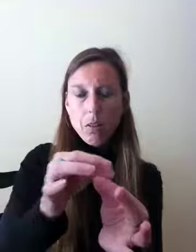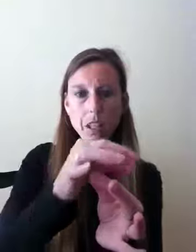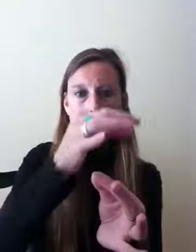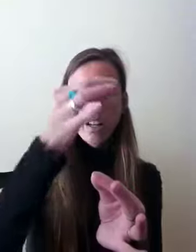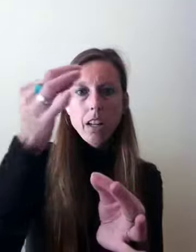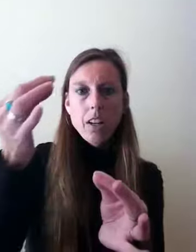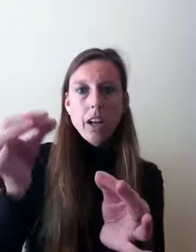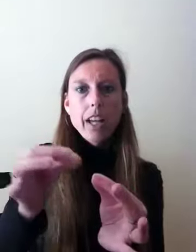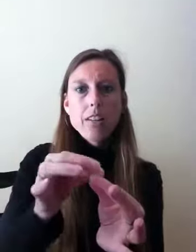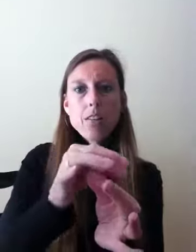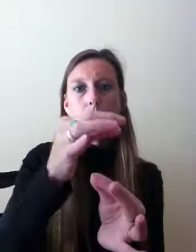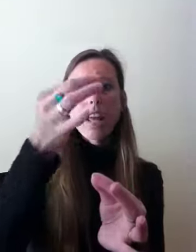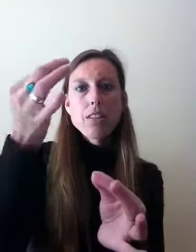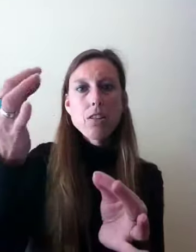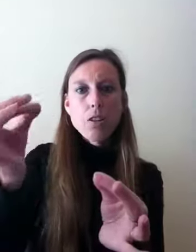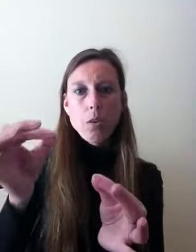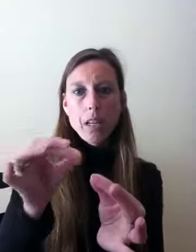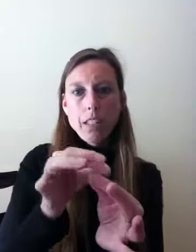clothing. Okay, so that's sewing.